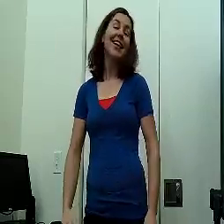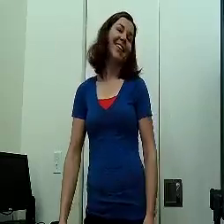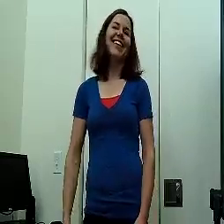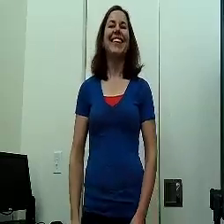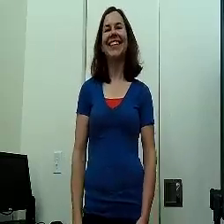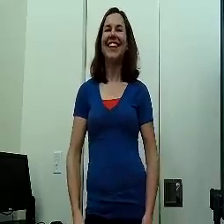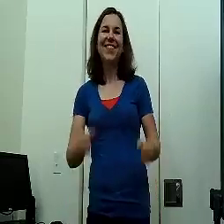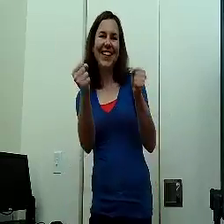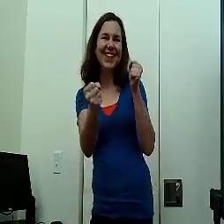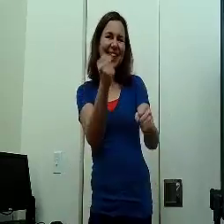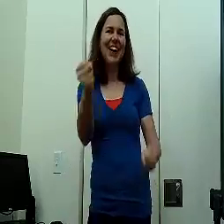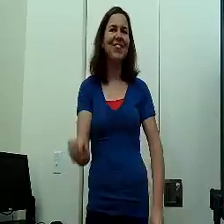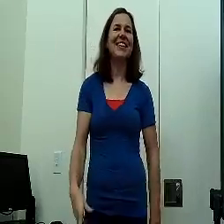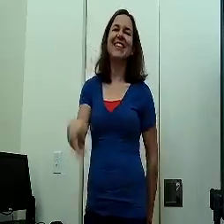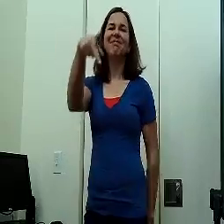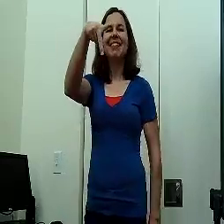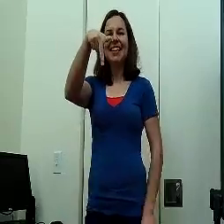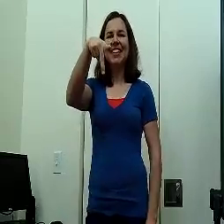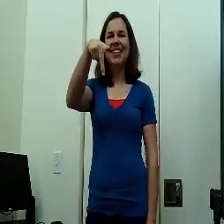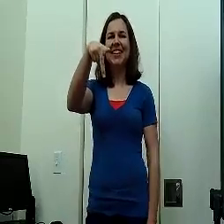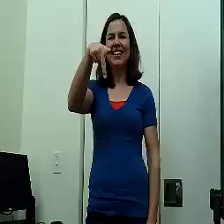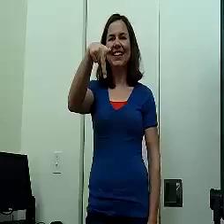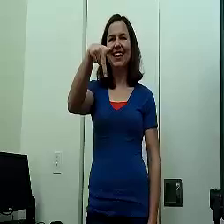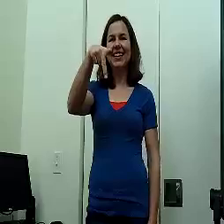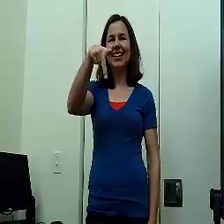Woohoo, more hard ones. Always, huh?